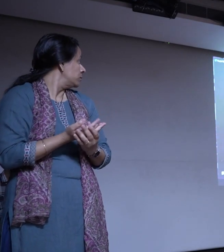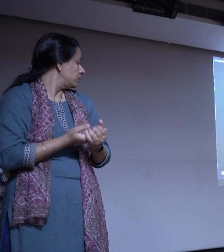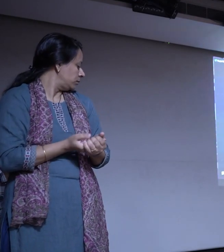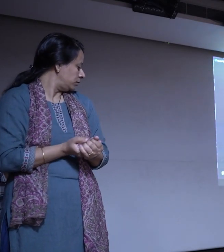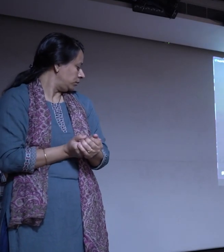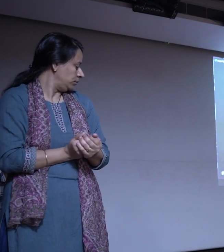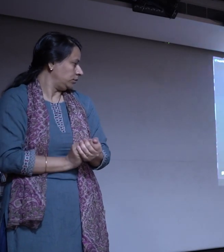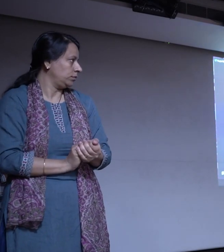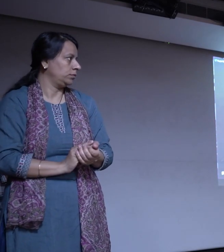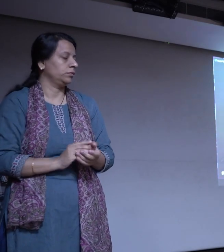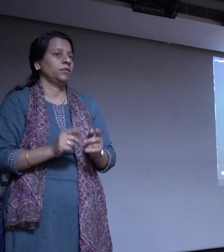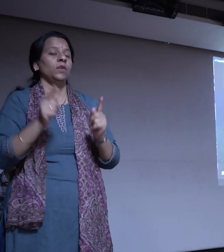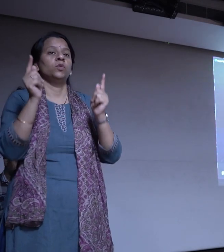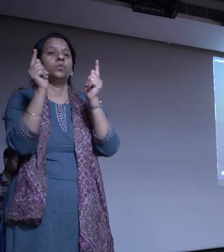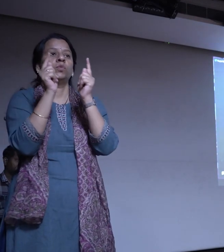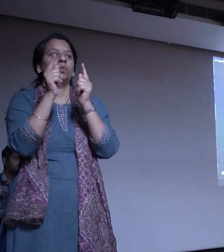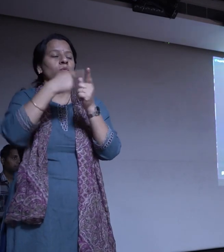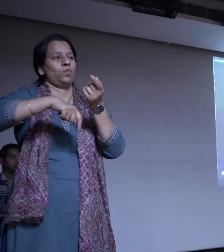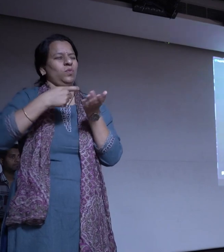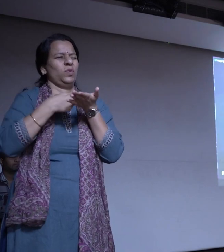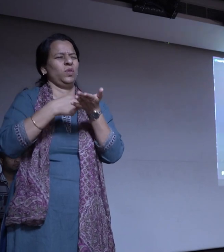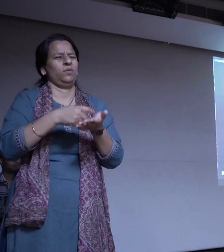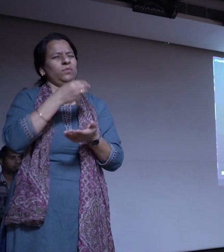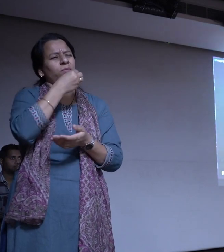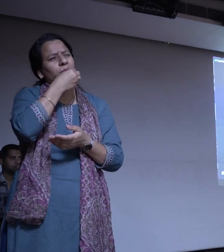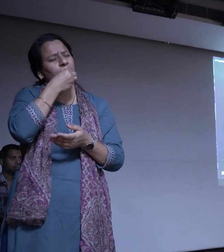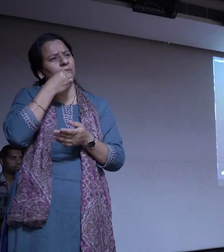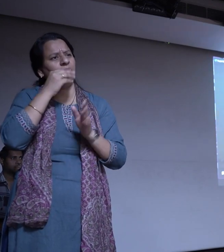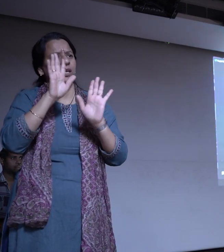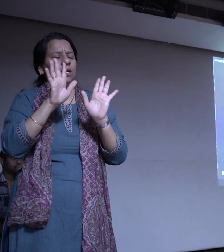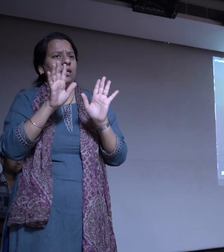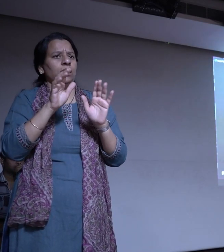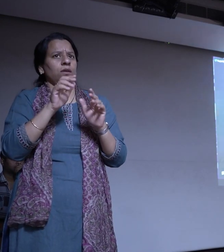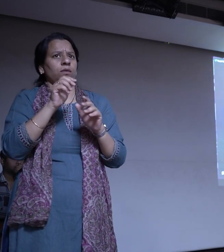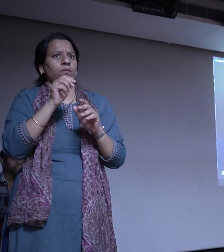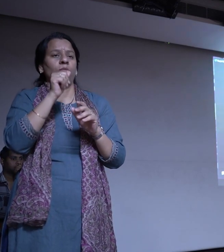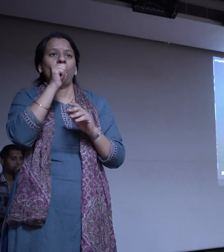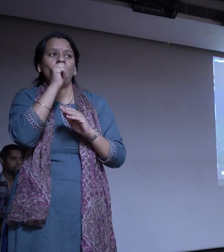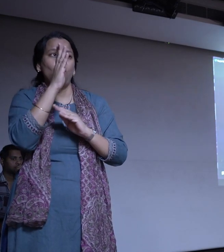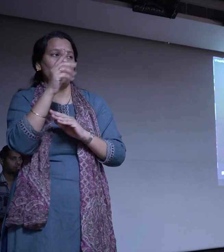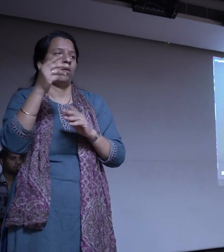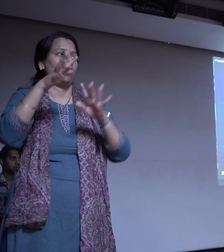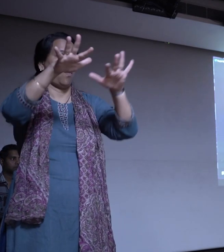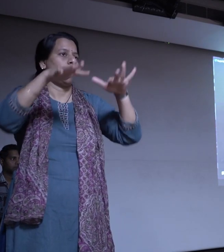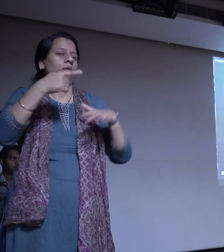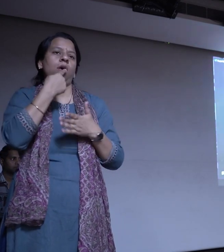forward uh a small request from all of you please don't uh throw your drinking water bottle inside the auditorium please take it